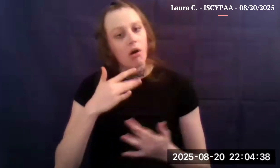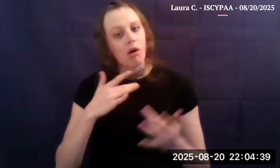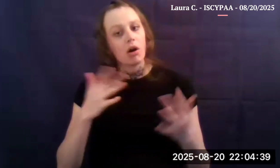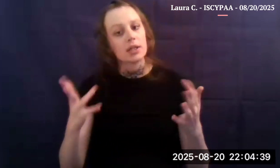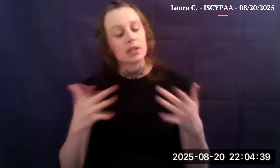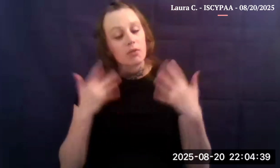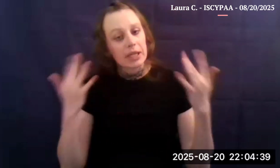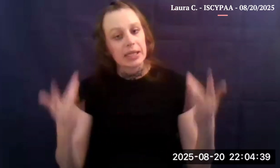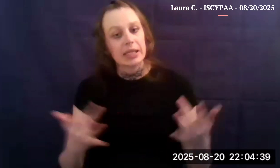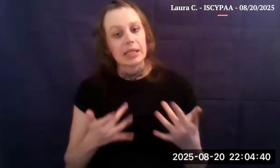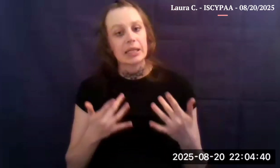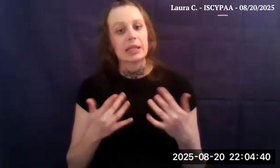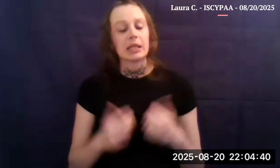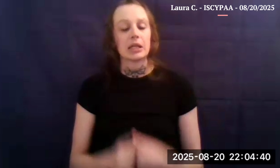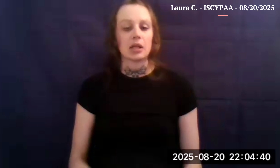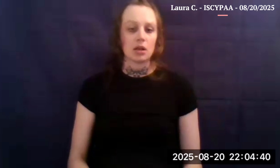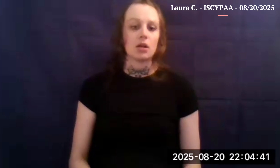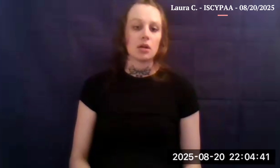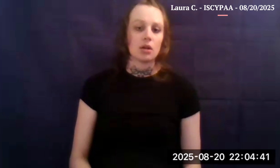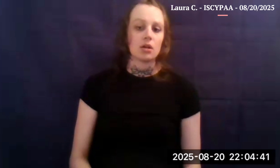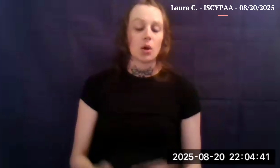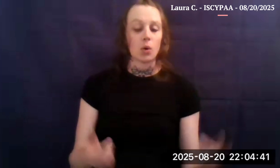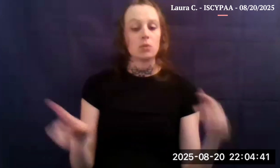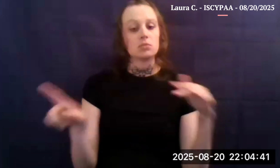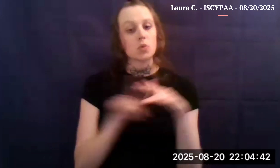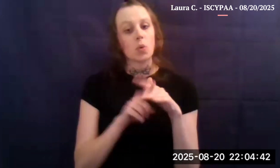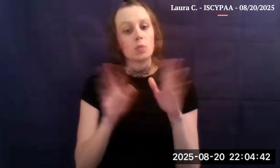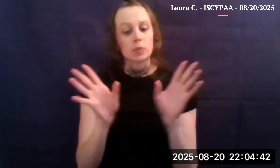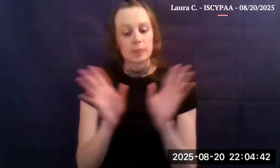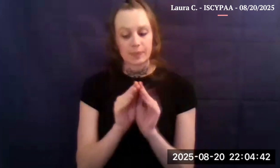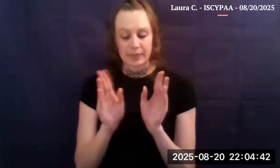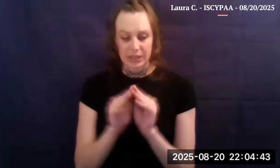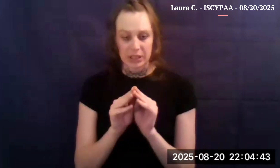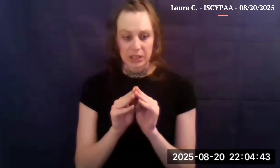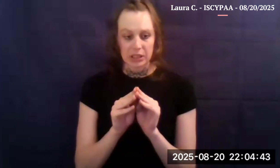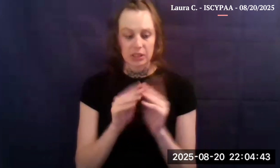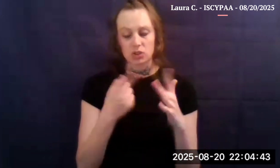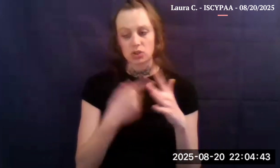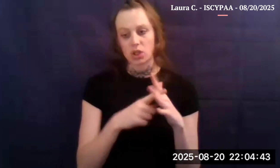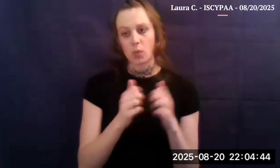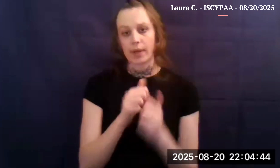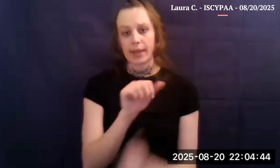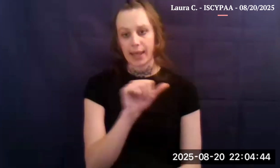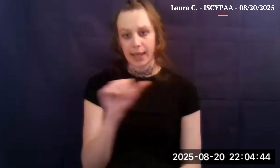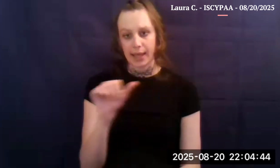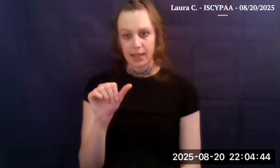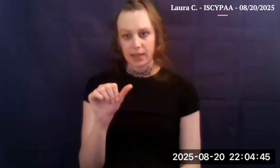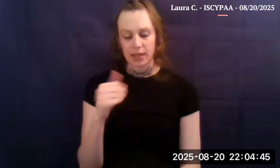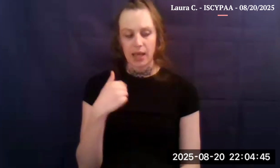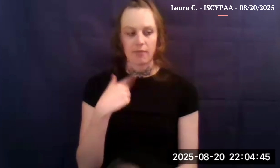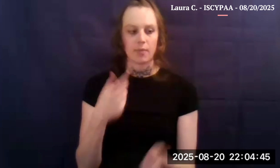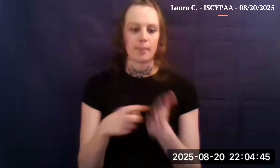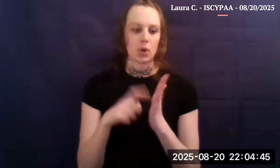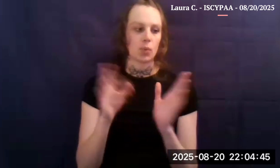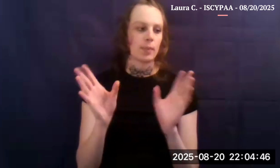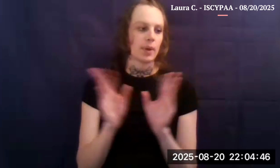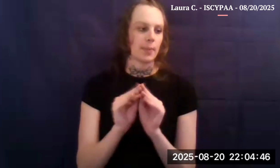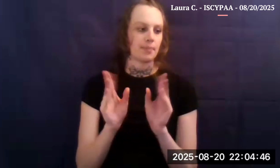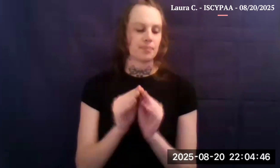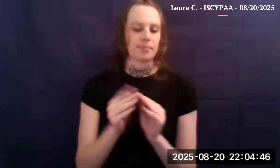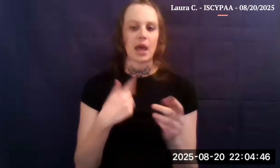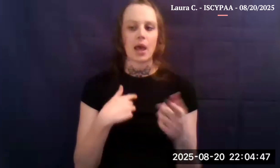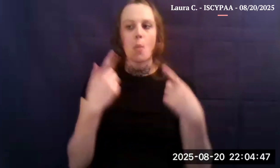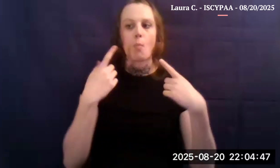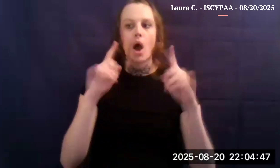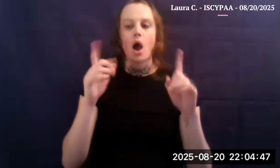So, coming to these meetings and starting with AA, like we had our mandatory meetings, like I finally felt